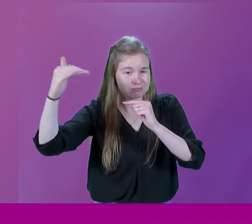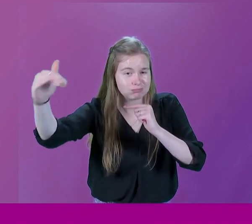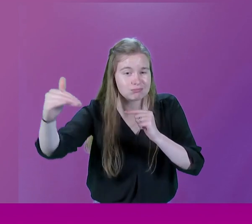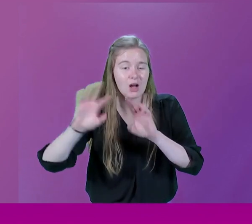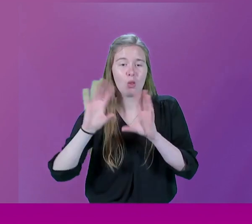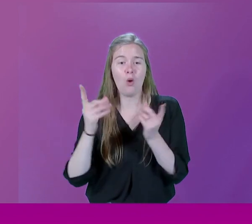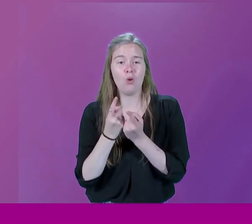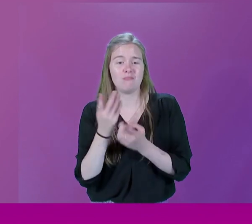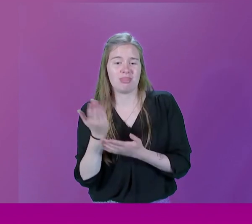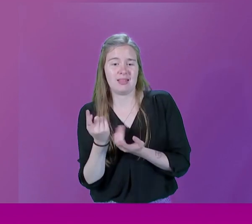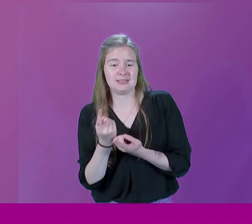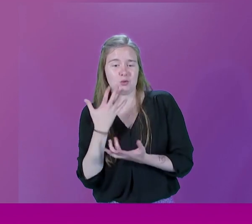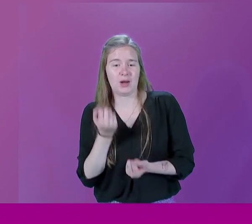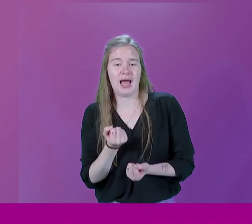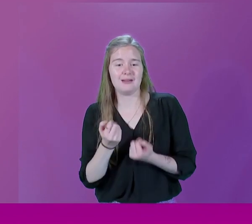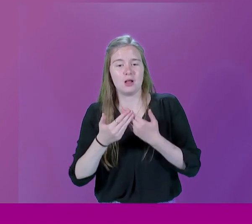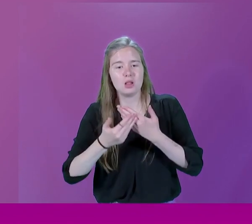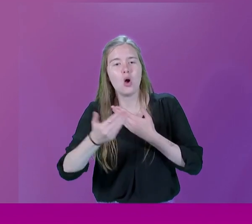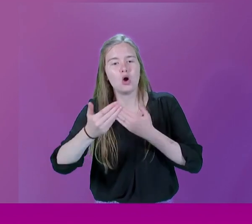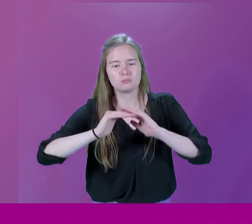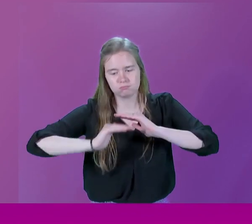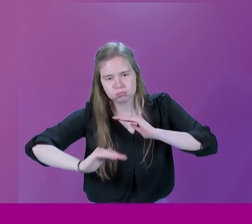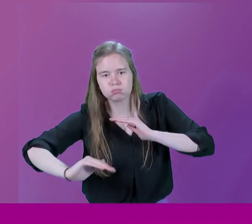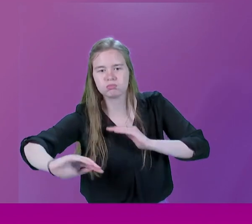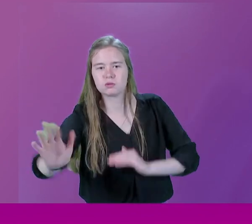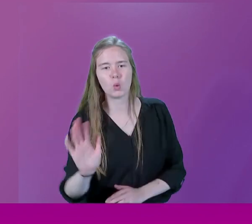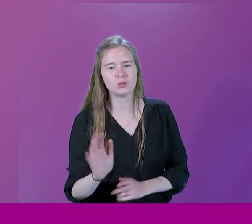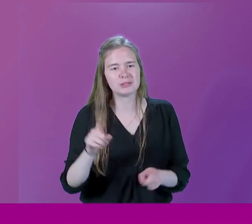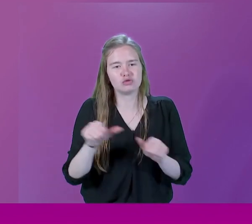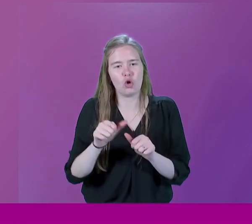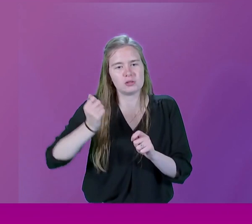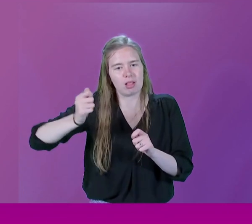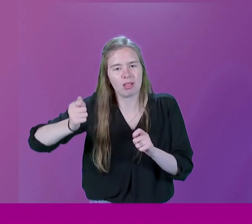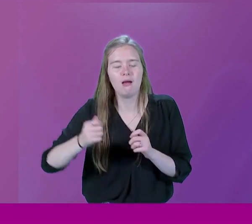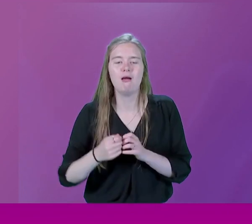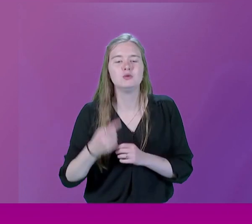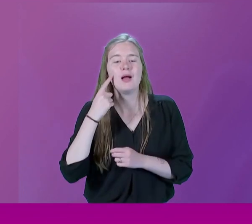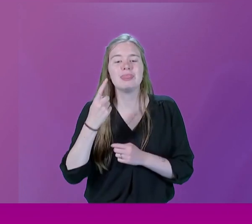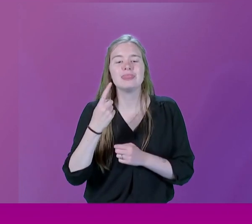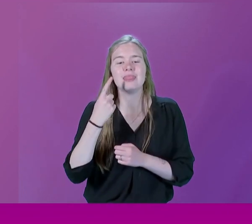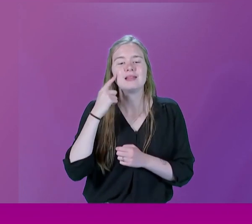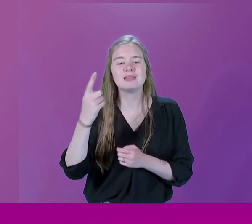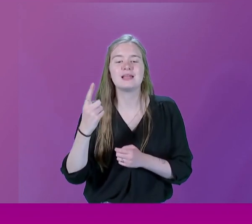all things that often don't have a long sustain. So the recommendation is